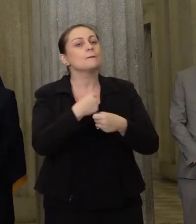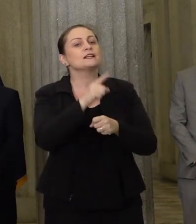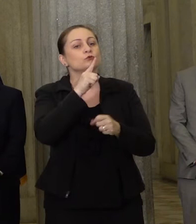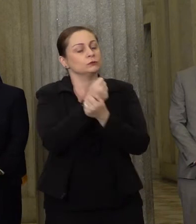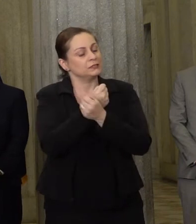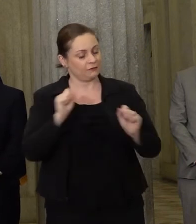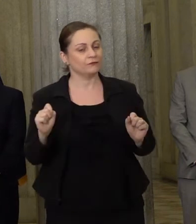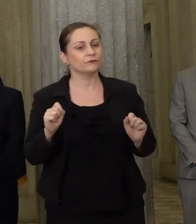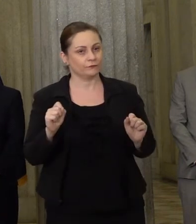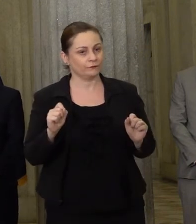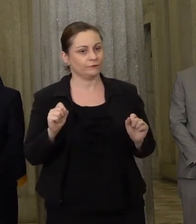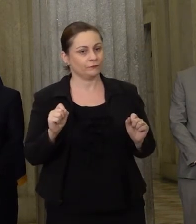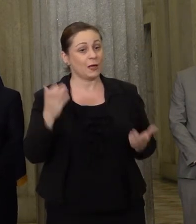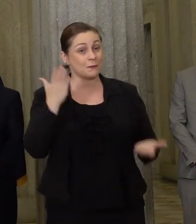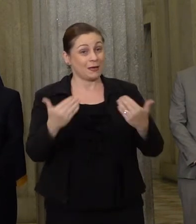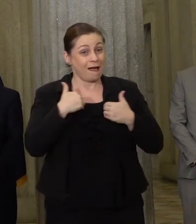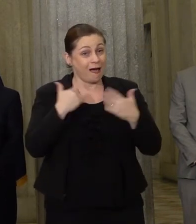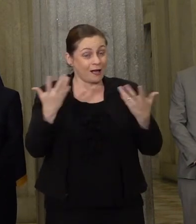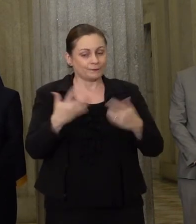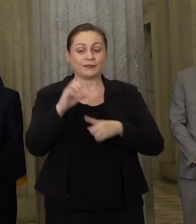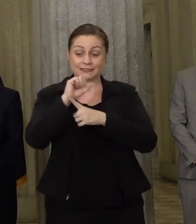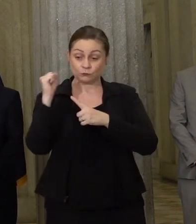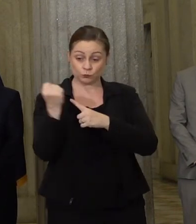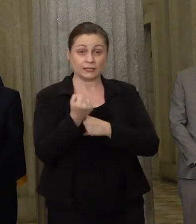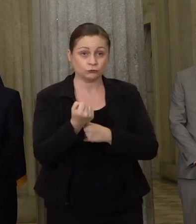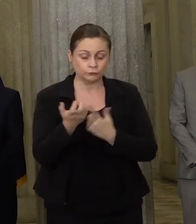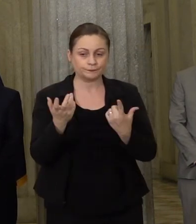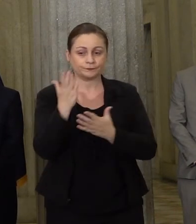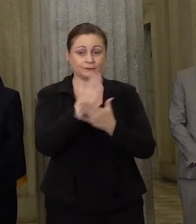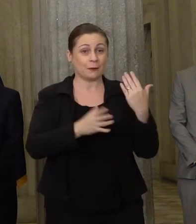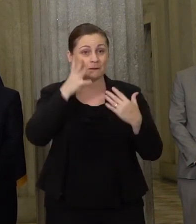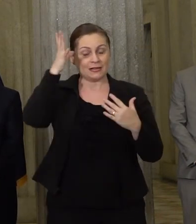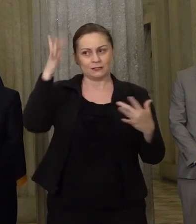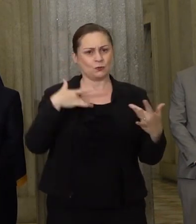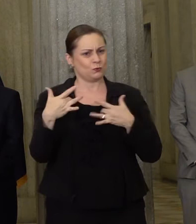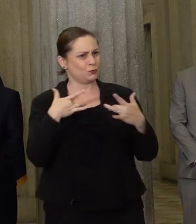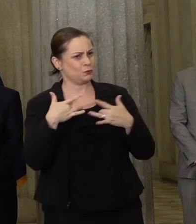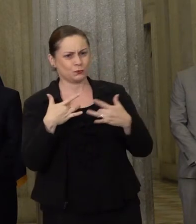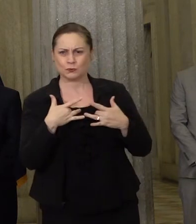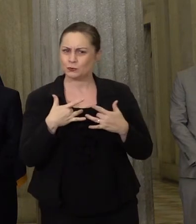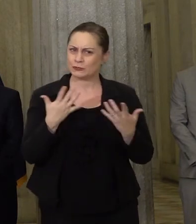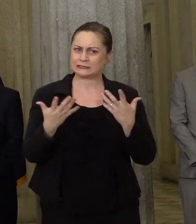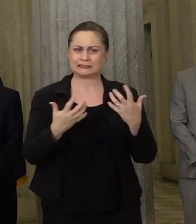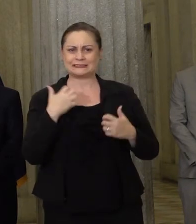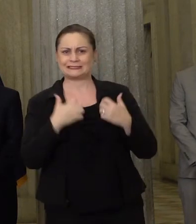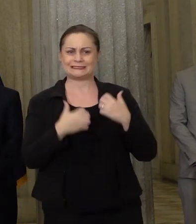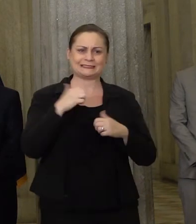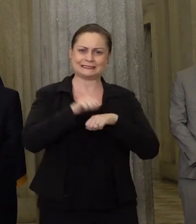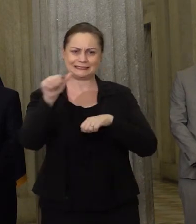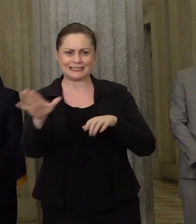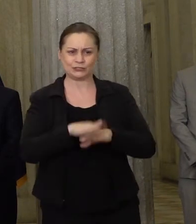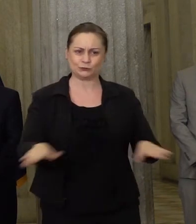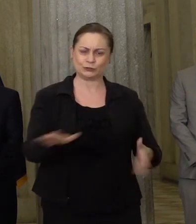What we may have is a situation where if there are some parents who are very concerned about sending their child to school, that some